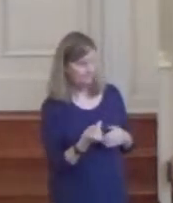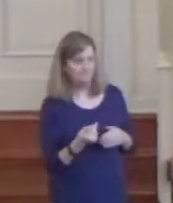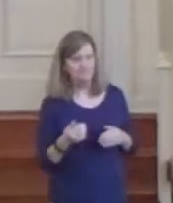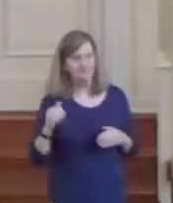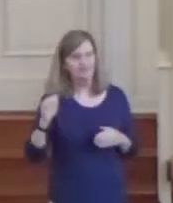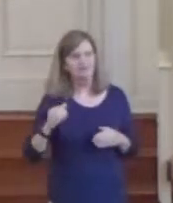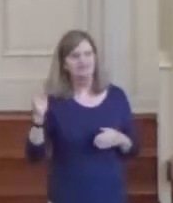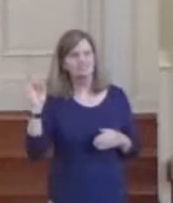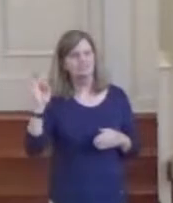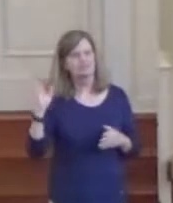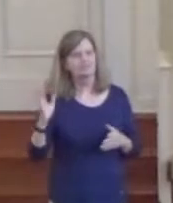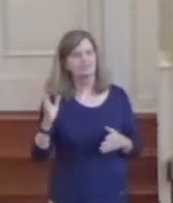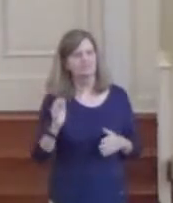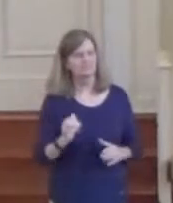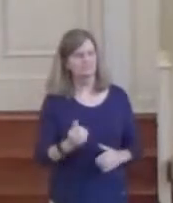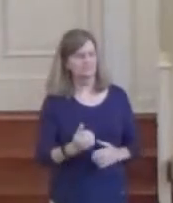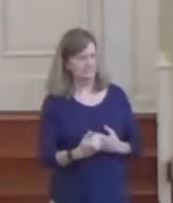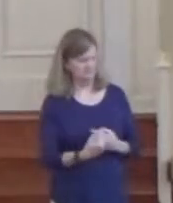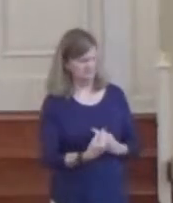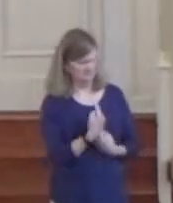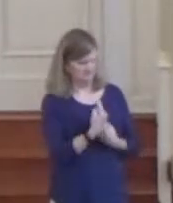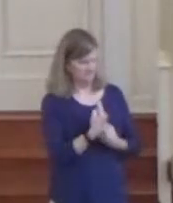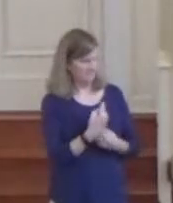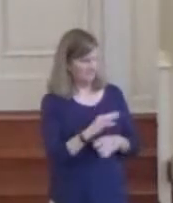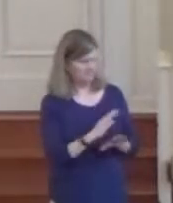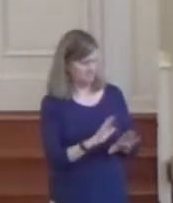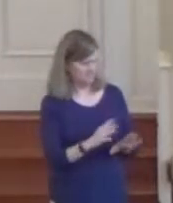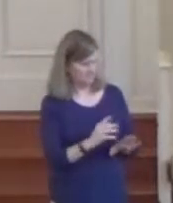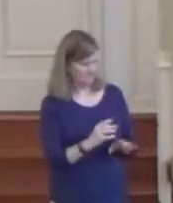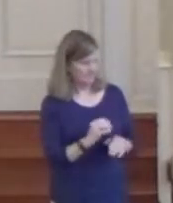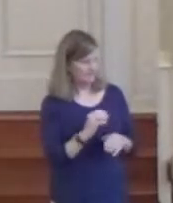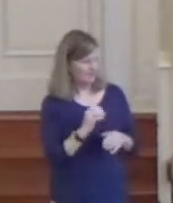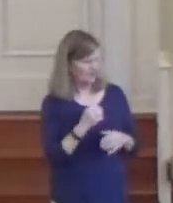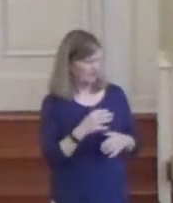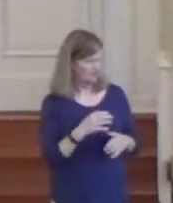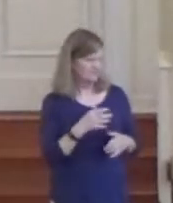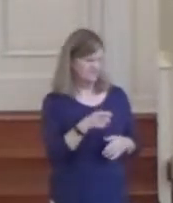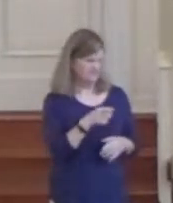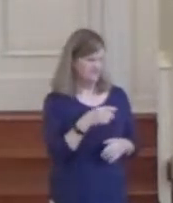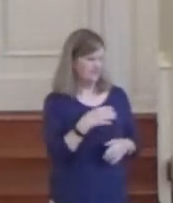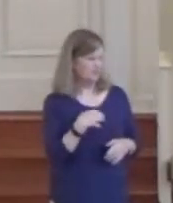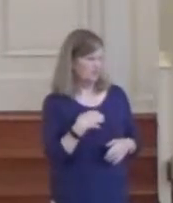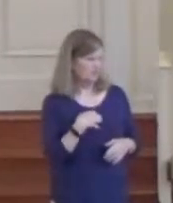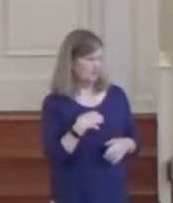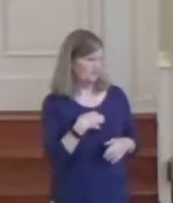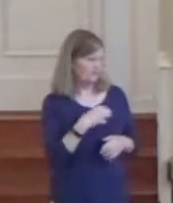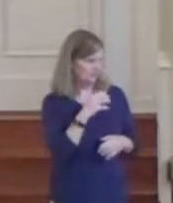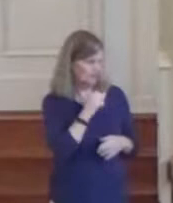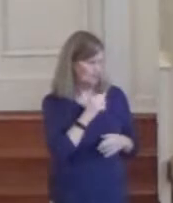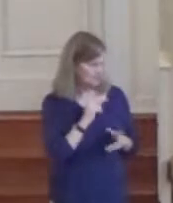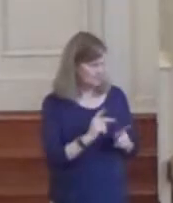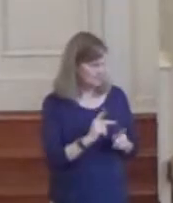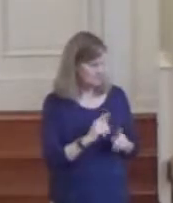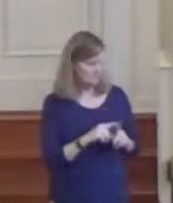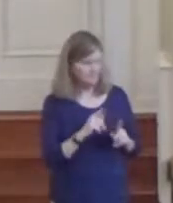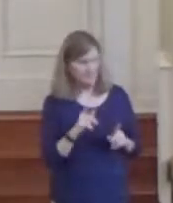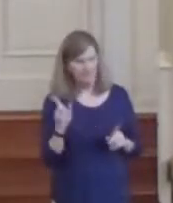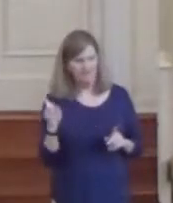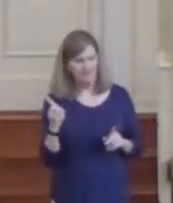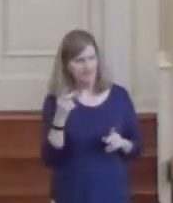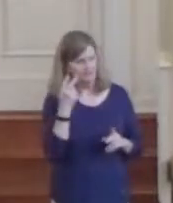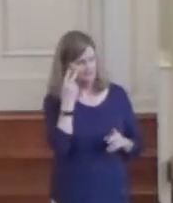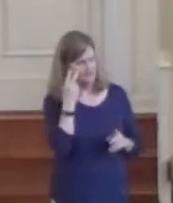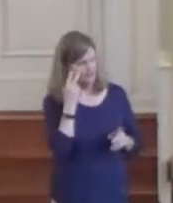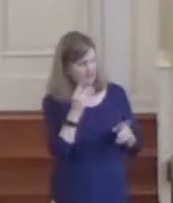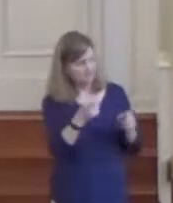minister would get offended or take it personally or write them off as a grumpy old man or woman. But the eyes